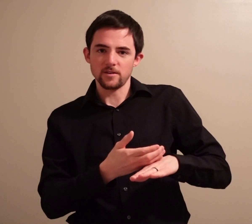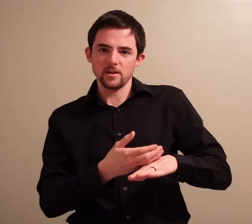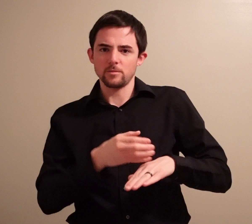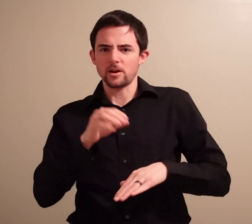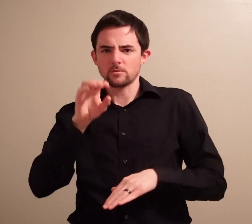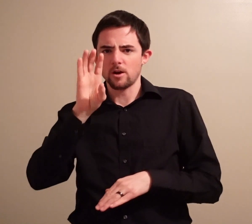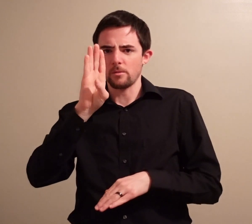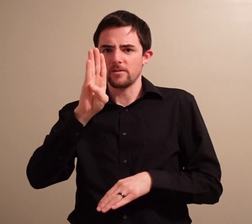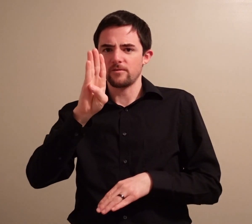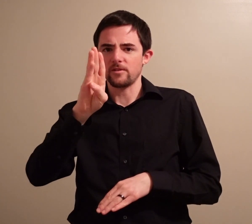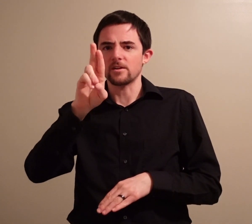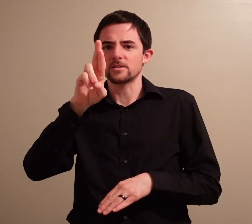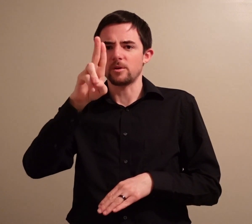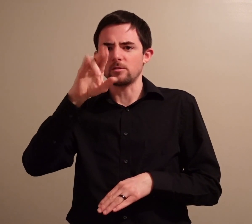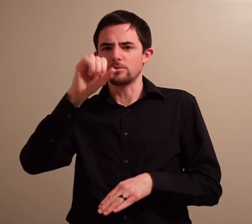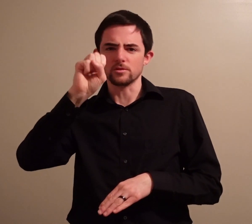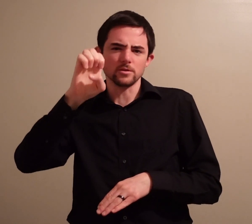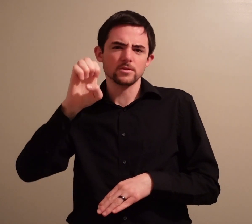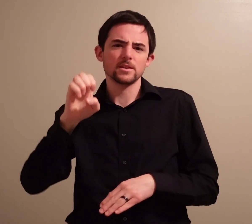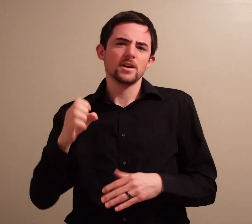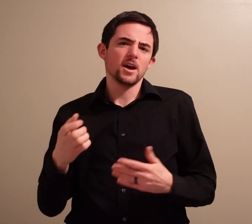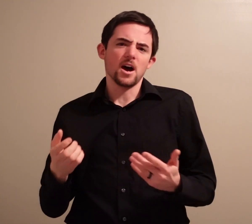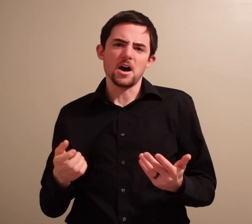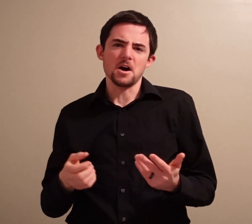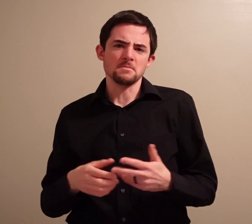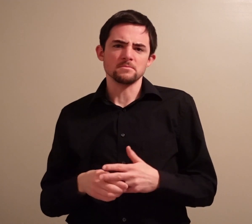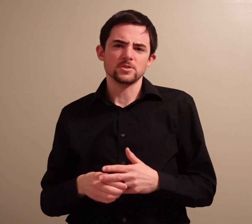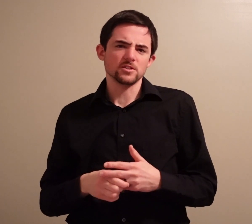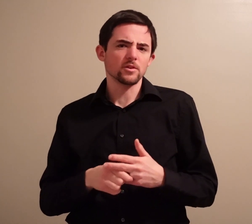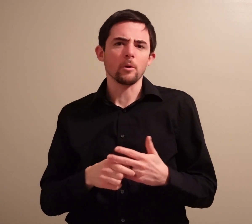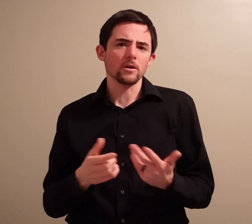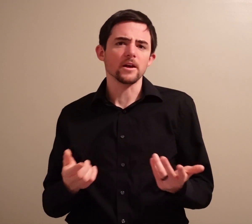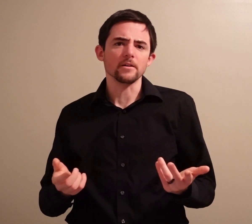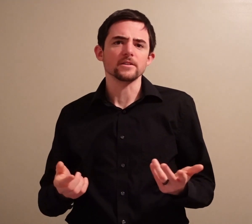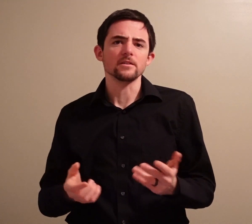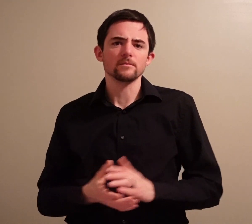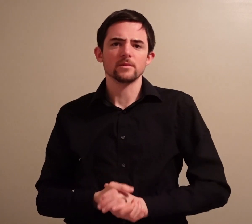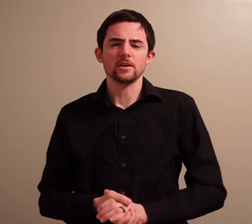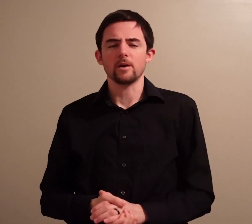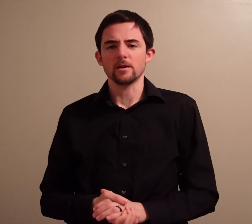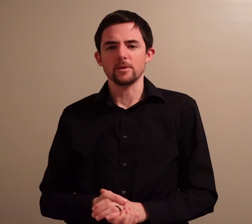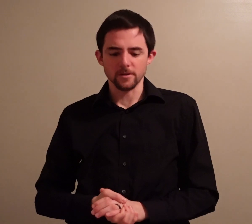classifier, but I would probably fingerspell bruise just for more clarity, in my opinion.